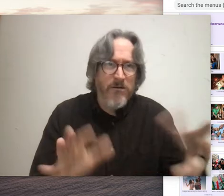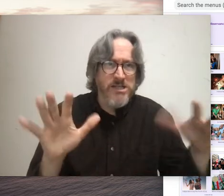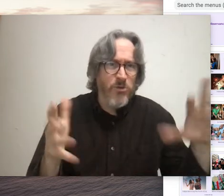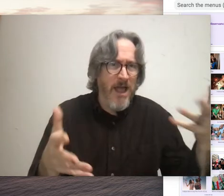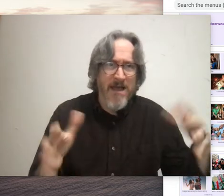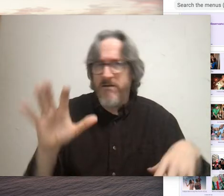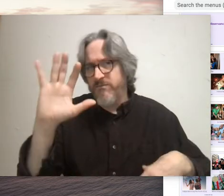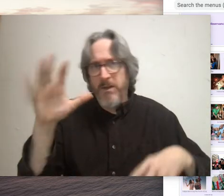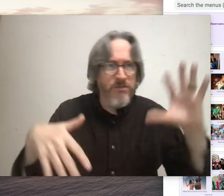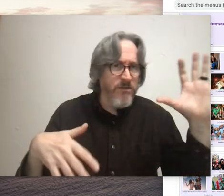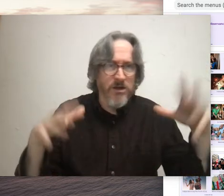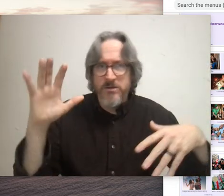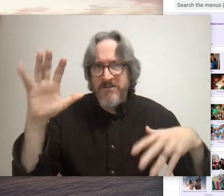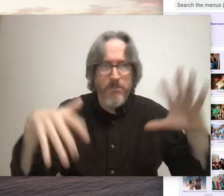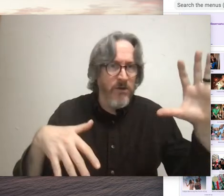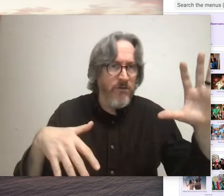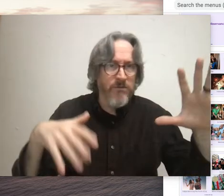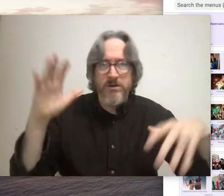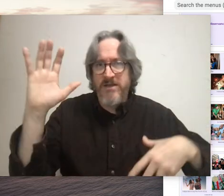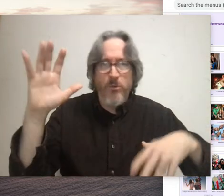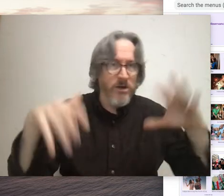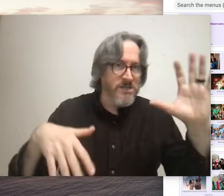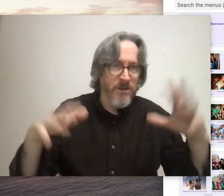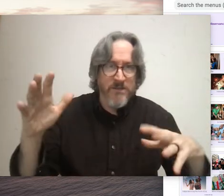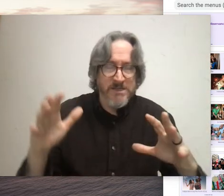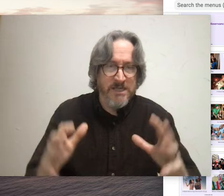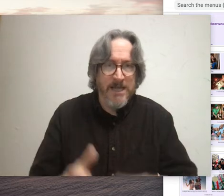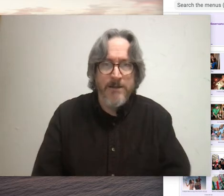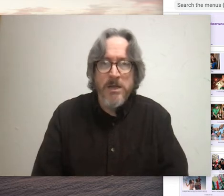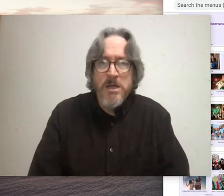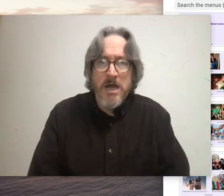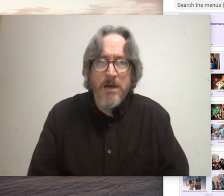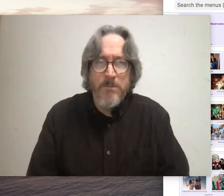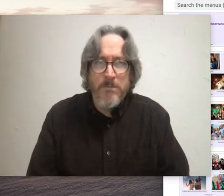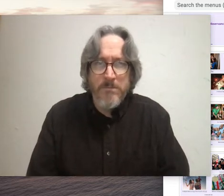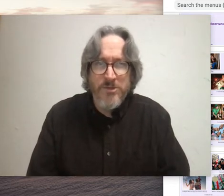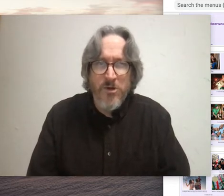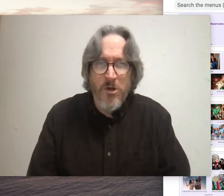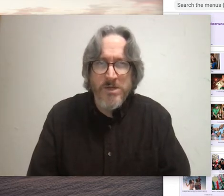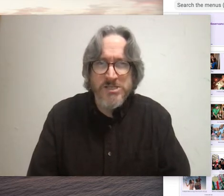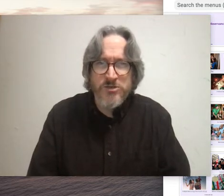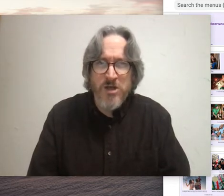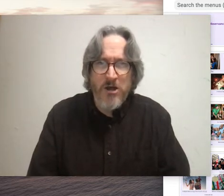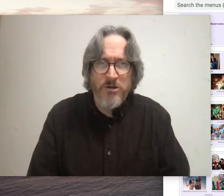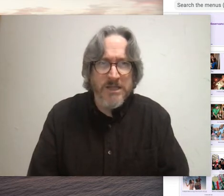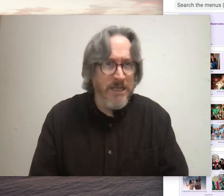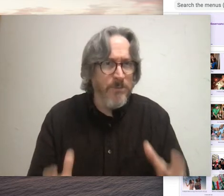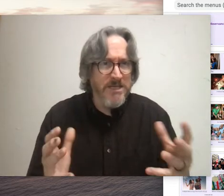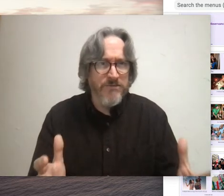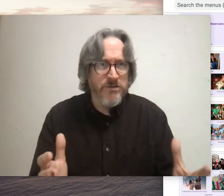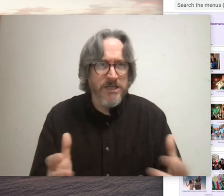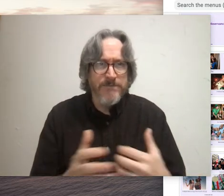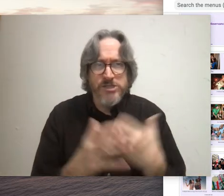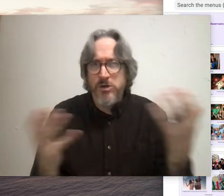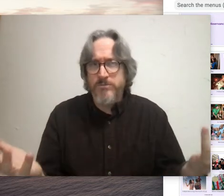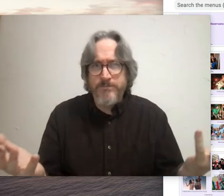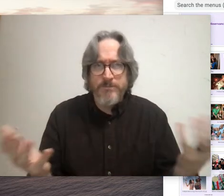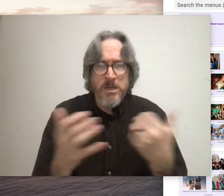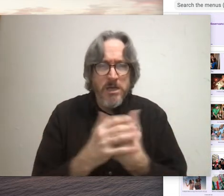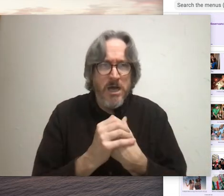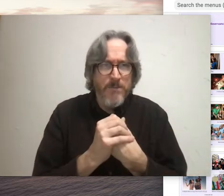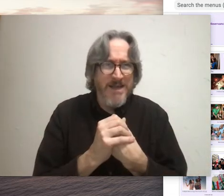some areas will have Deaf Month and Deaf Awareness Month and things like that. They're always honored a little bit differently.